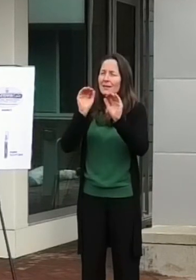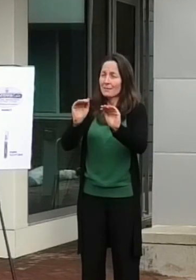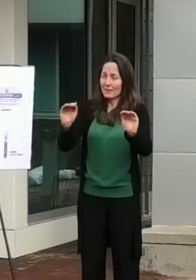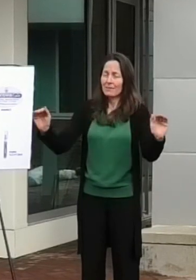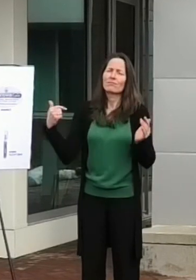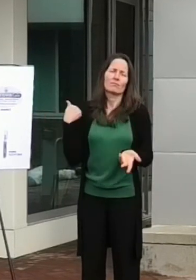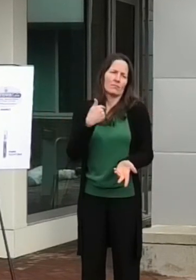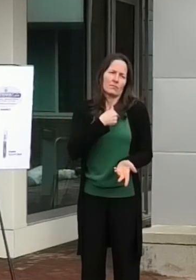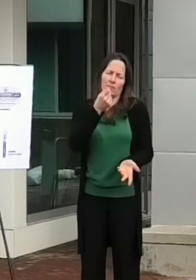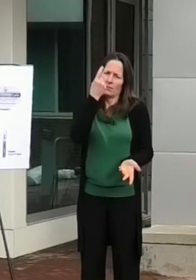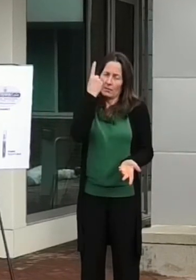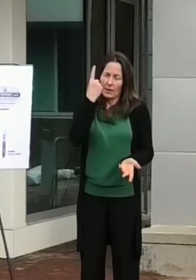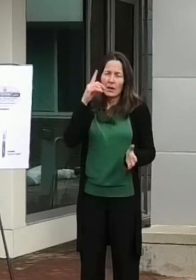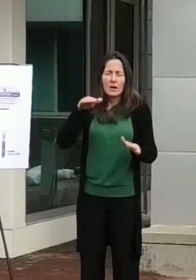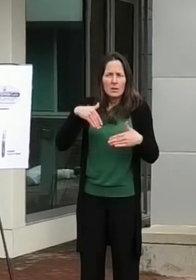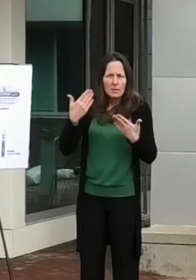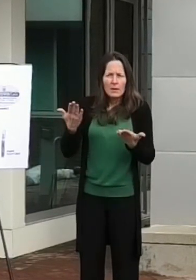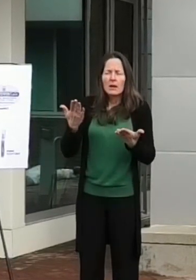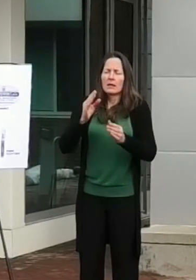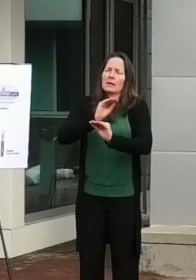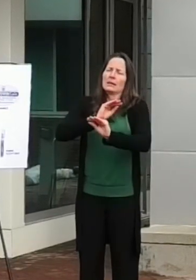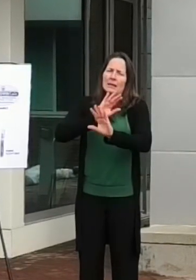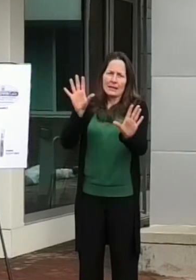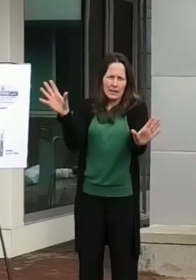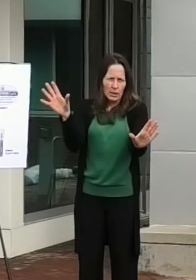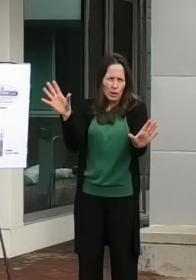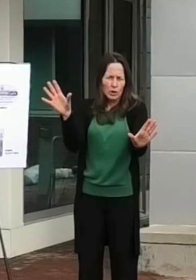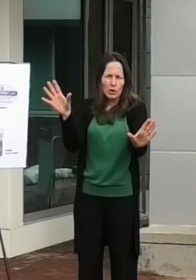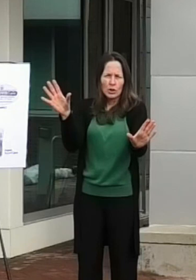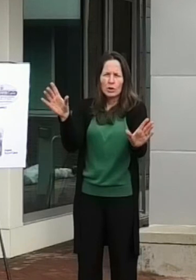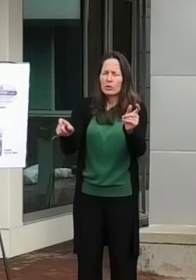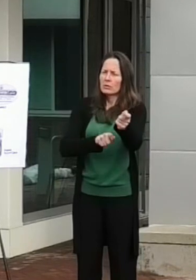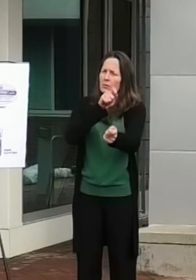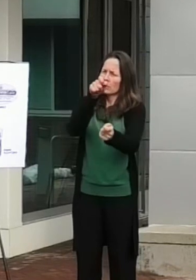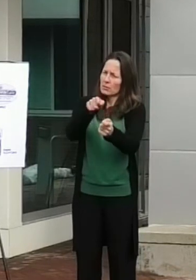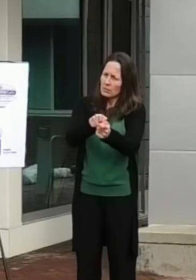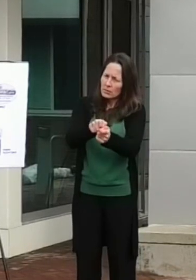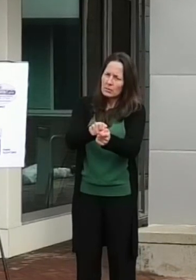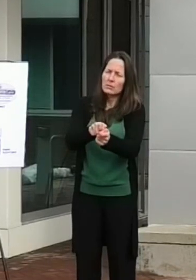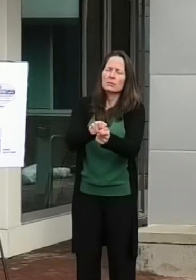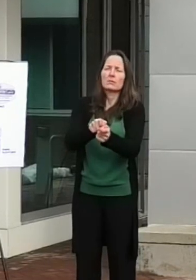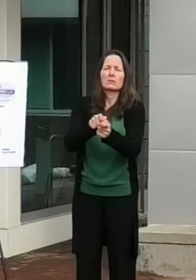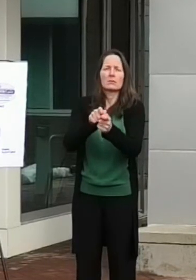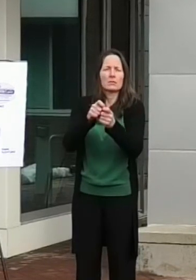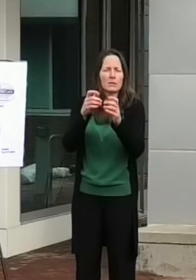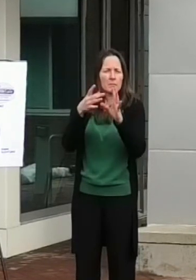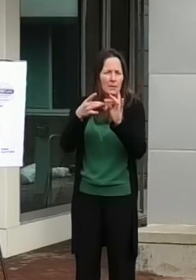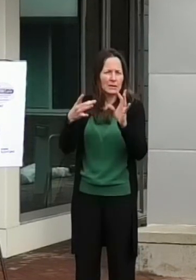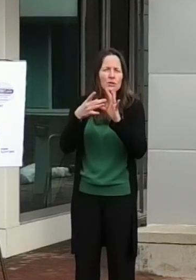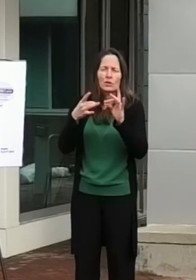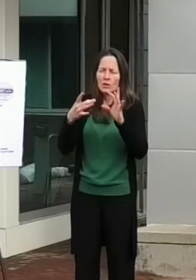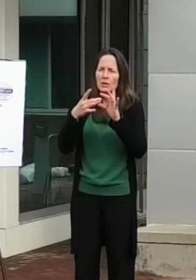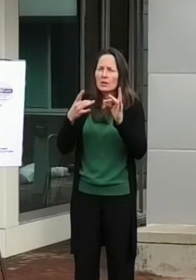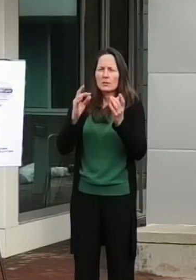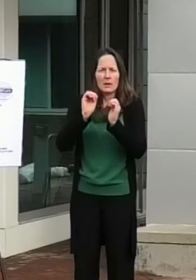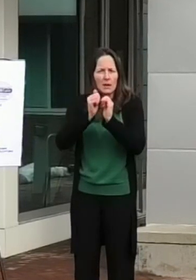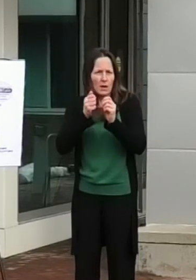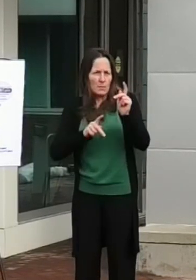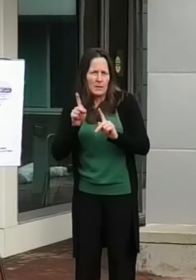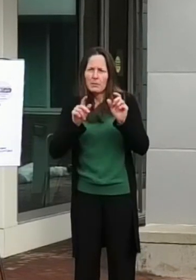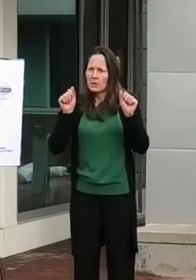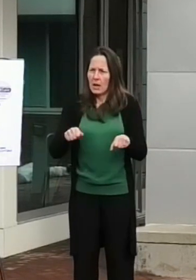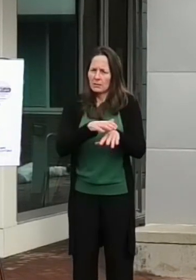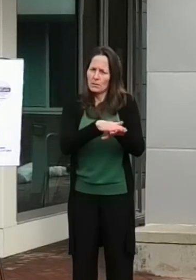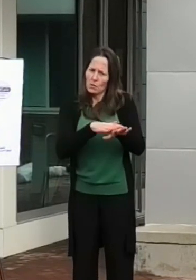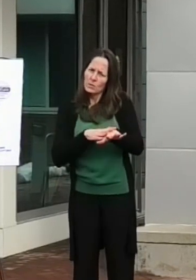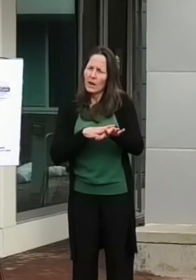providing clear, concise, and accurate messages about the actions we can take to slow the spread of the virus